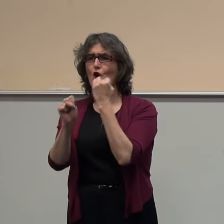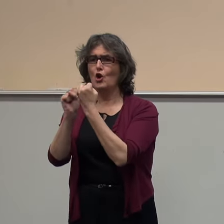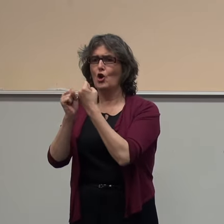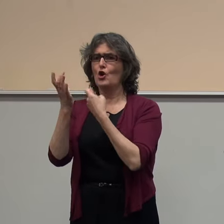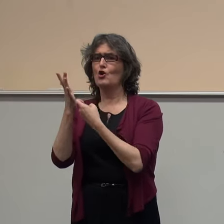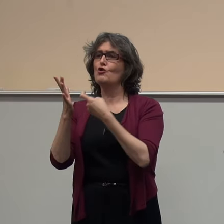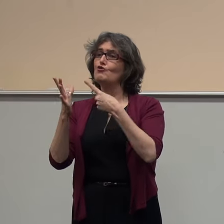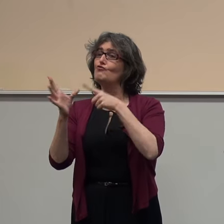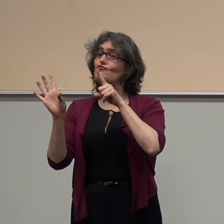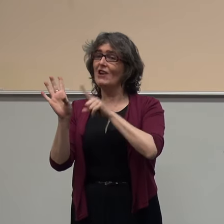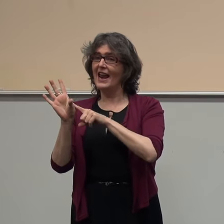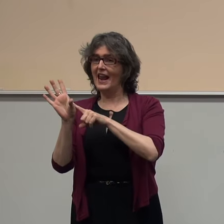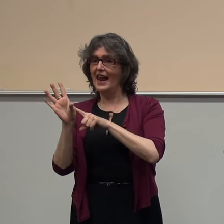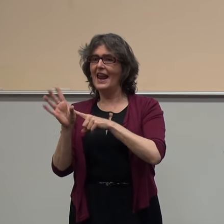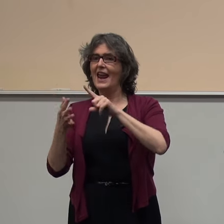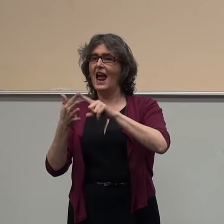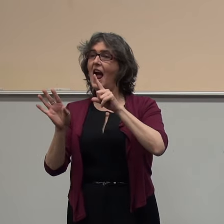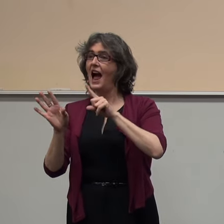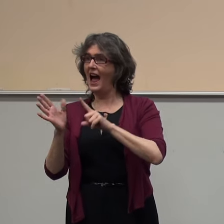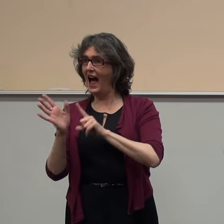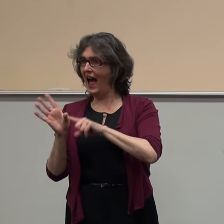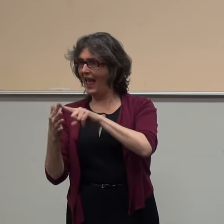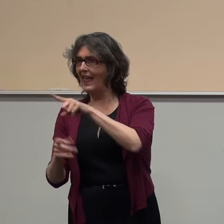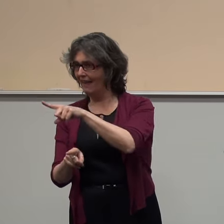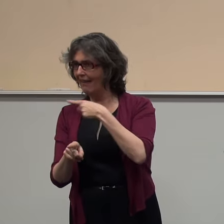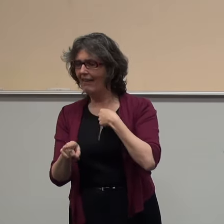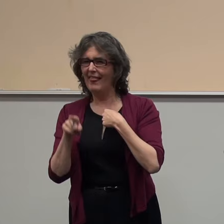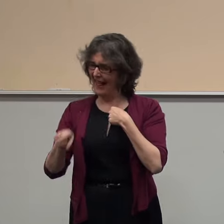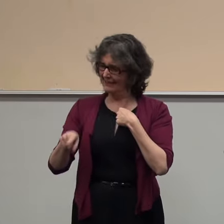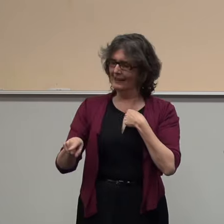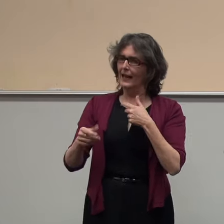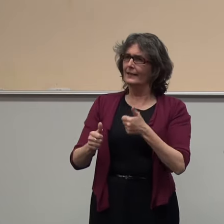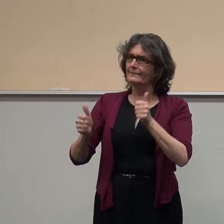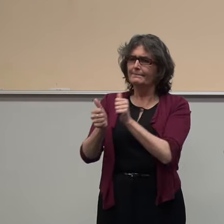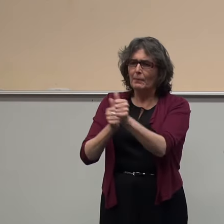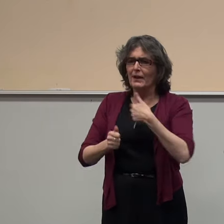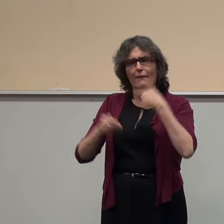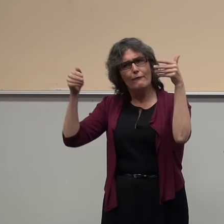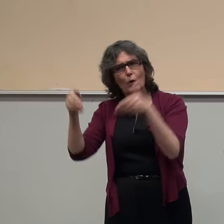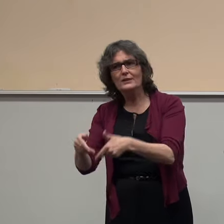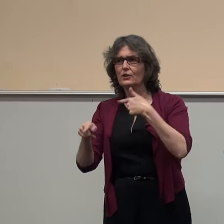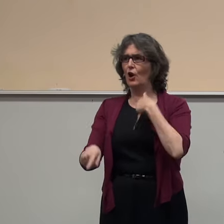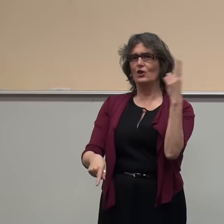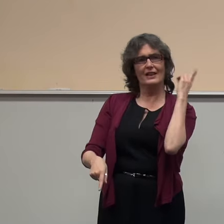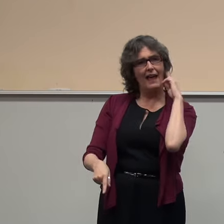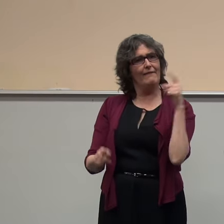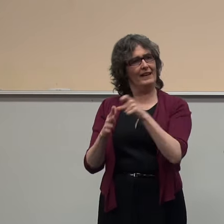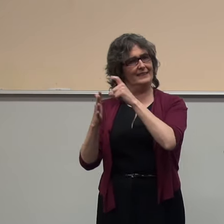about disability and deaf, putting disabled and deaf people on stage. And it's run by a woman called Janie